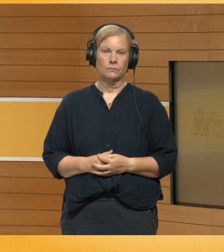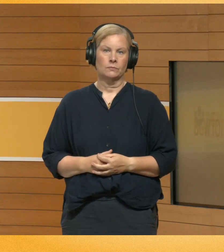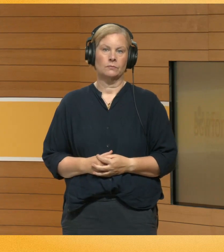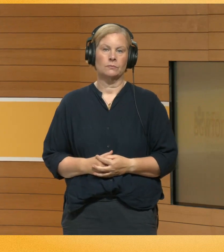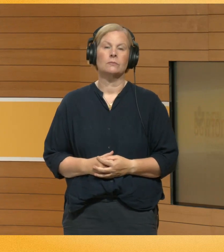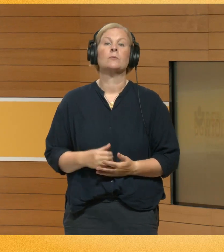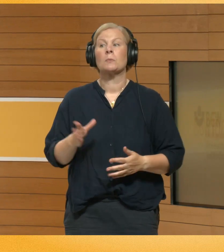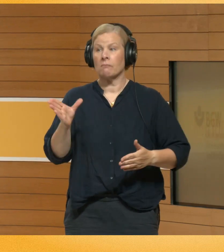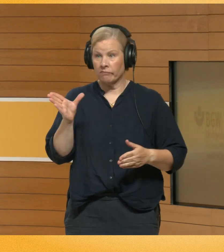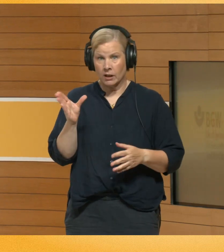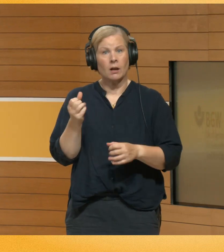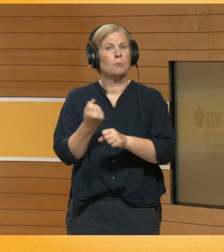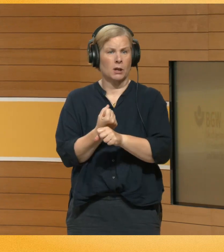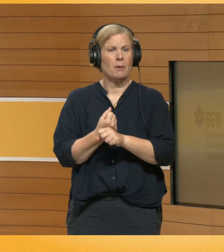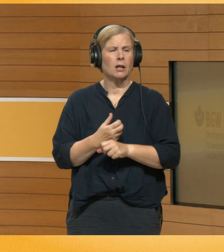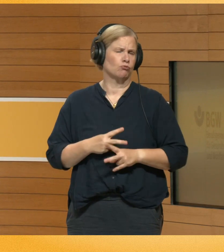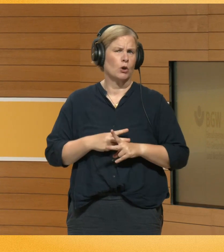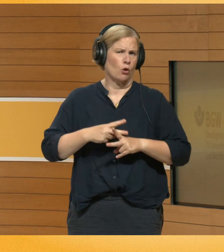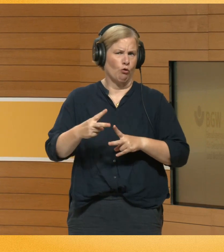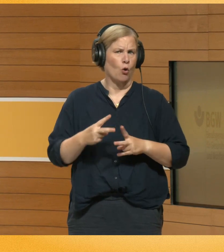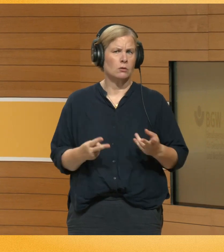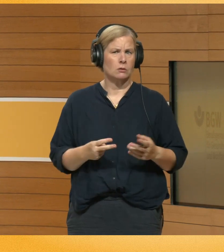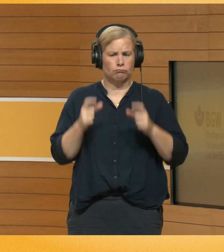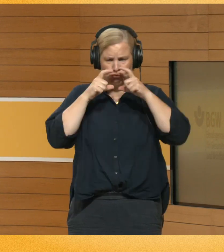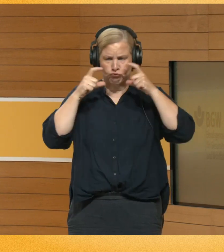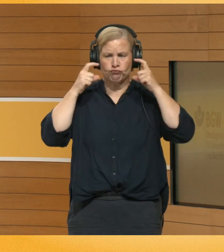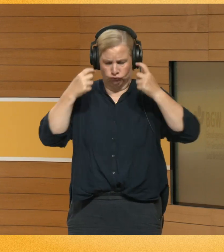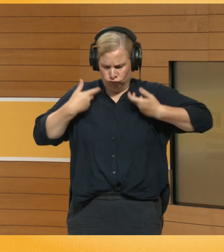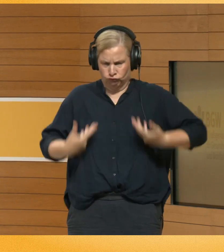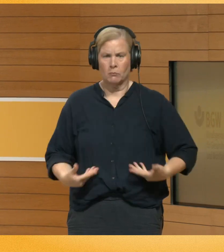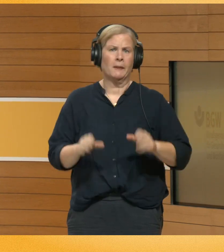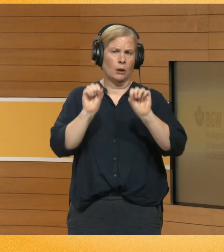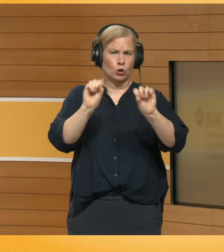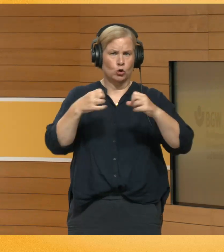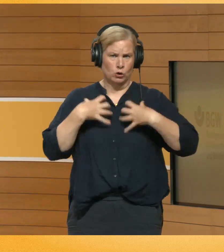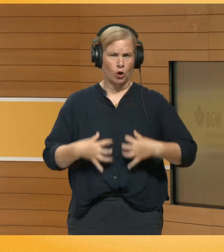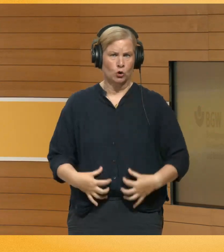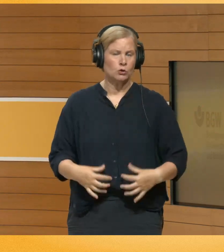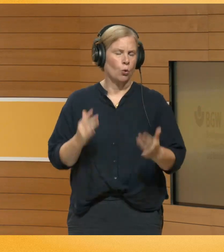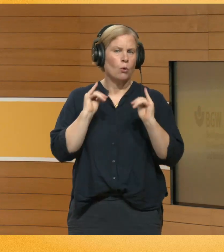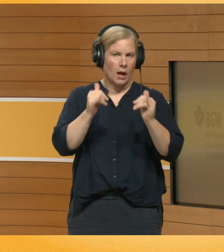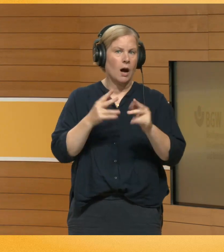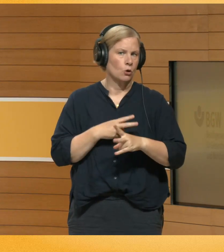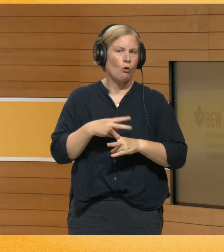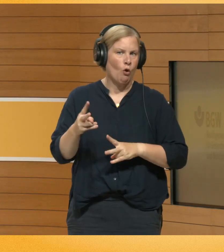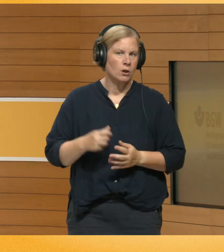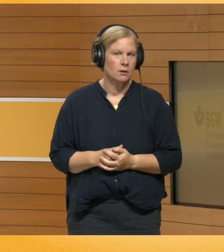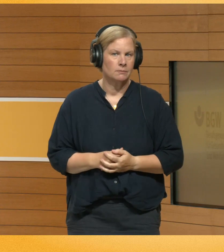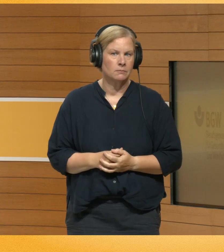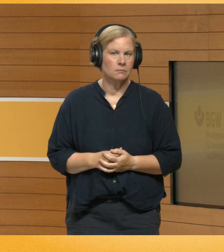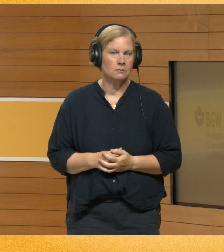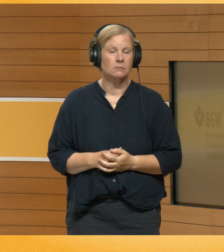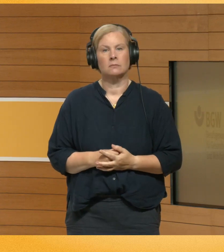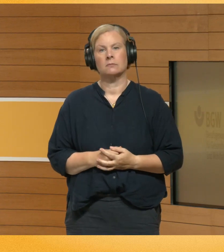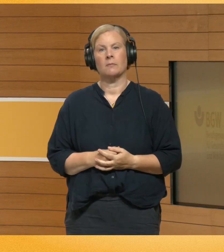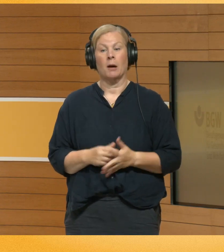face masks throughout, not just at the clinic or the health facilities, but also when they are going home in their